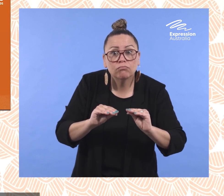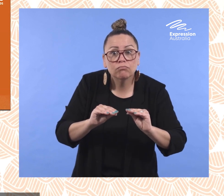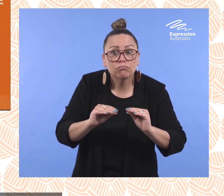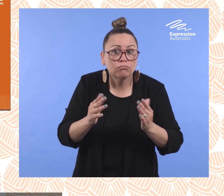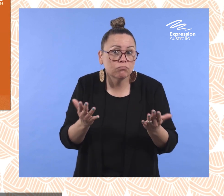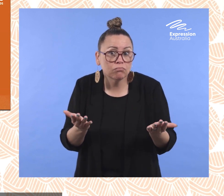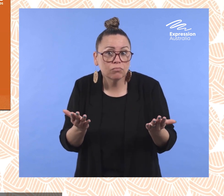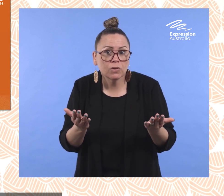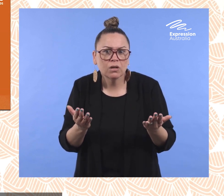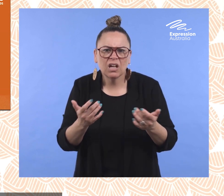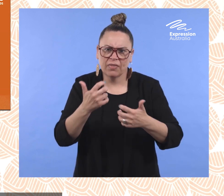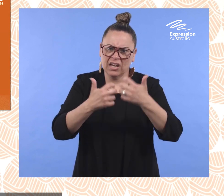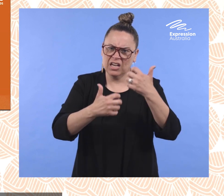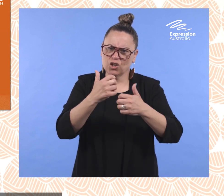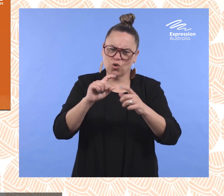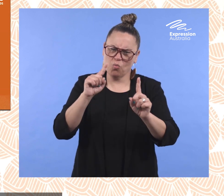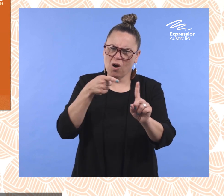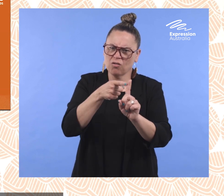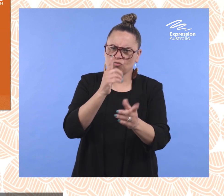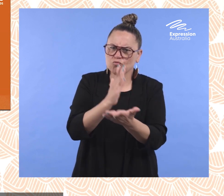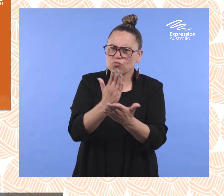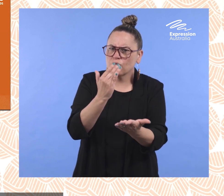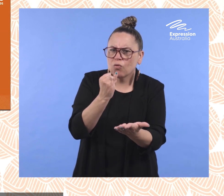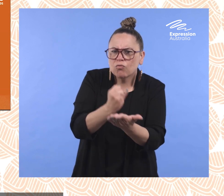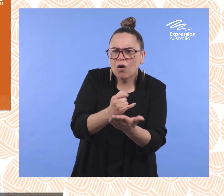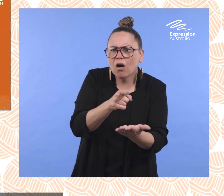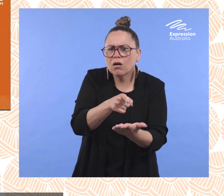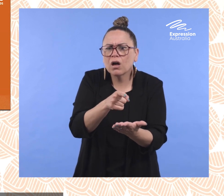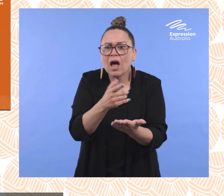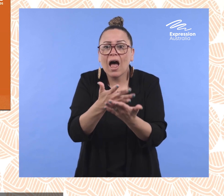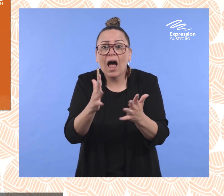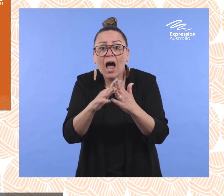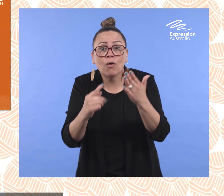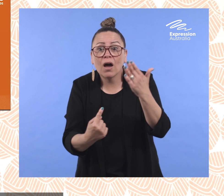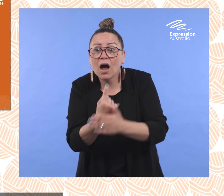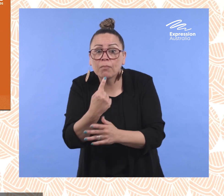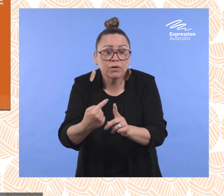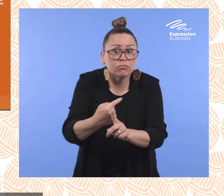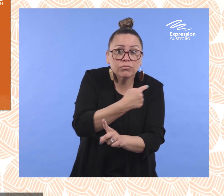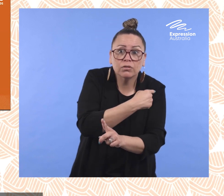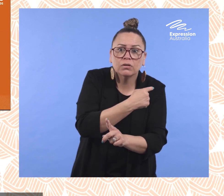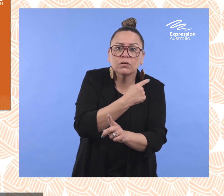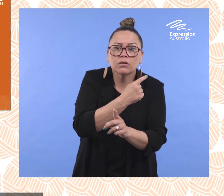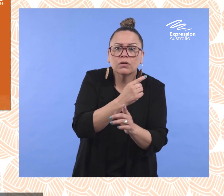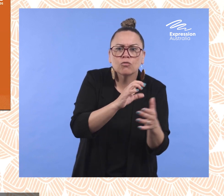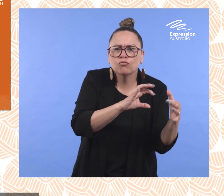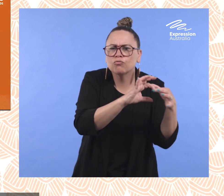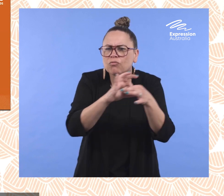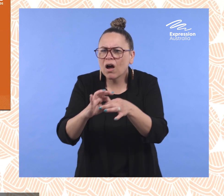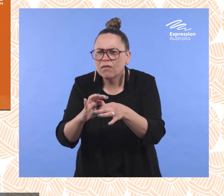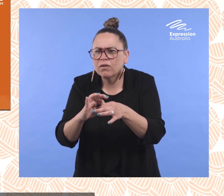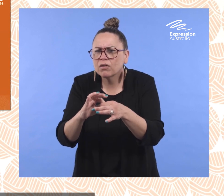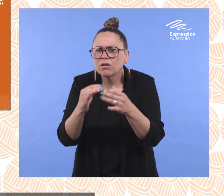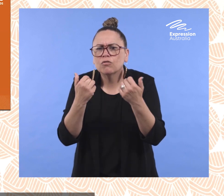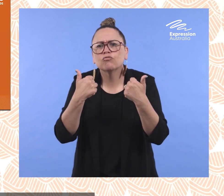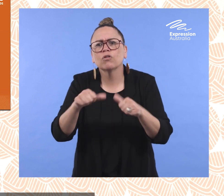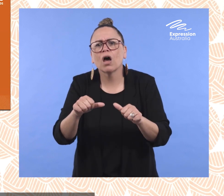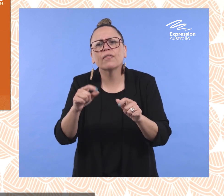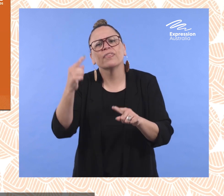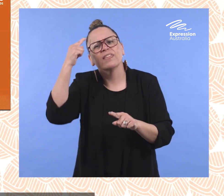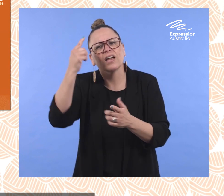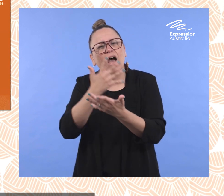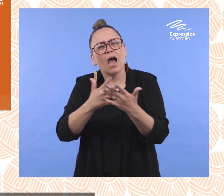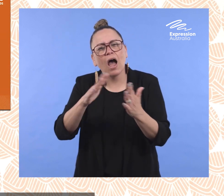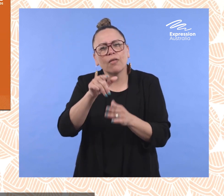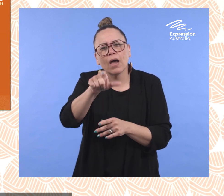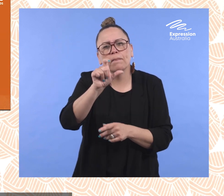look at what's at the heart of the issue, what led to this situation, and then relate. Try to imagine how the other